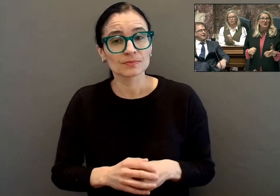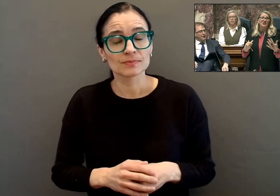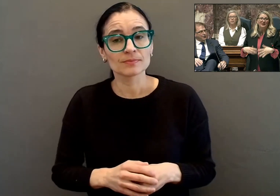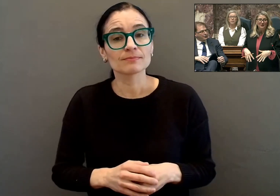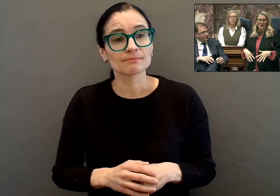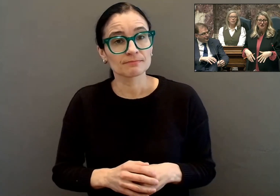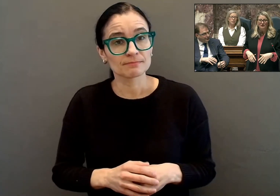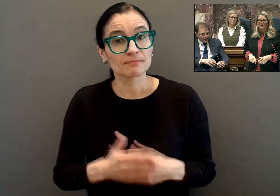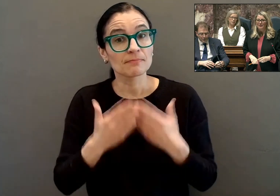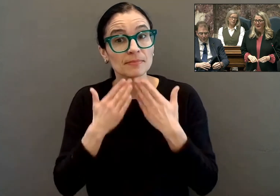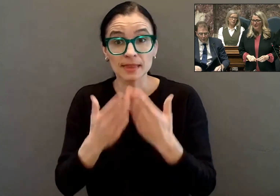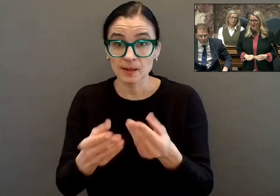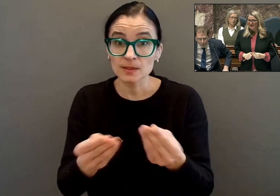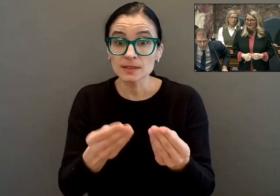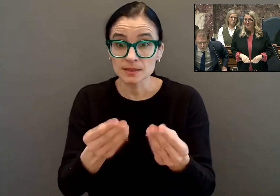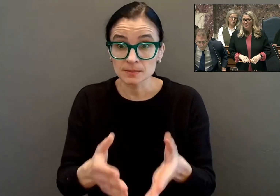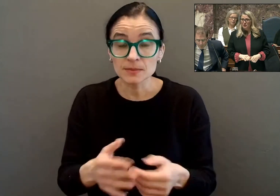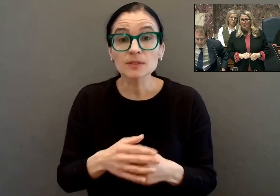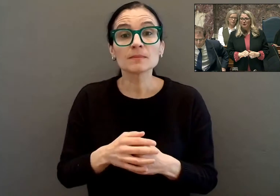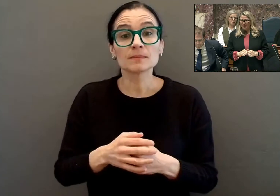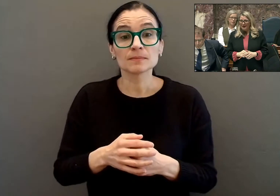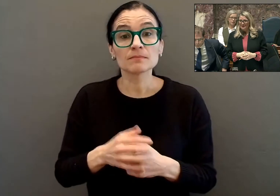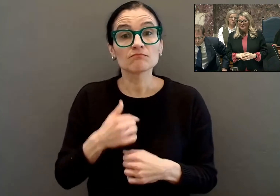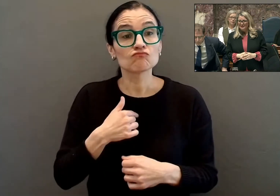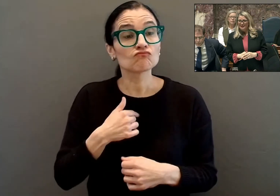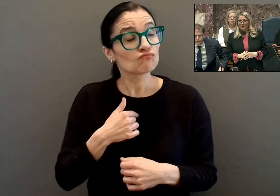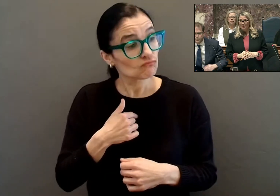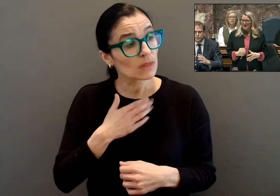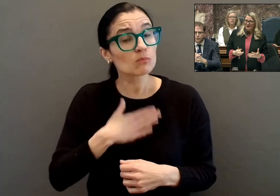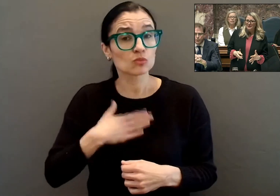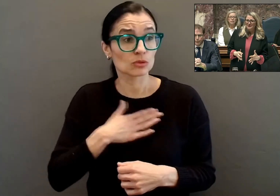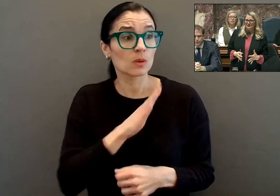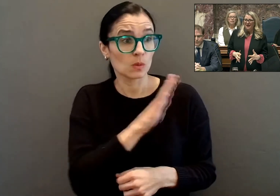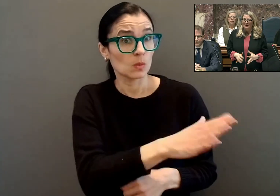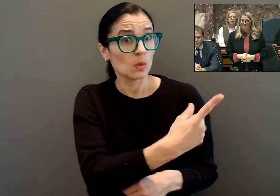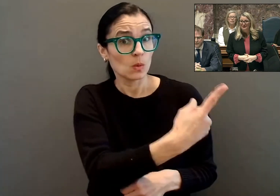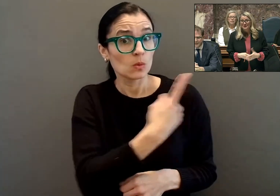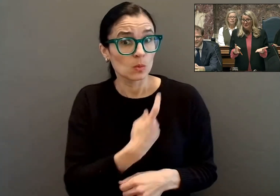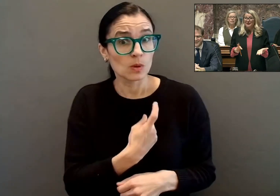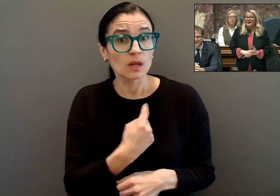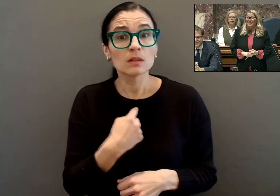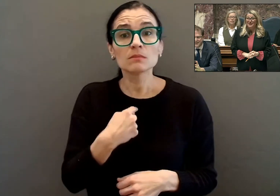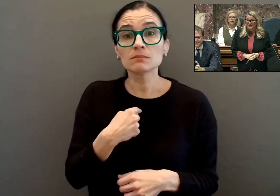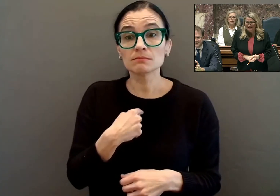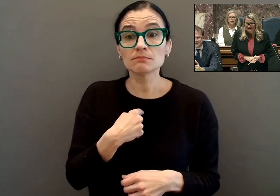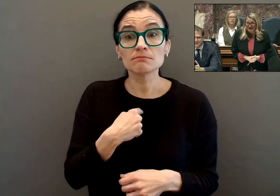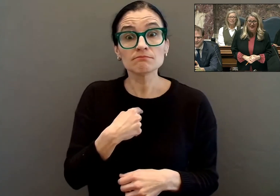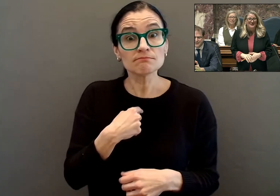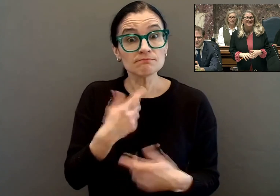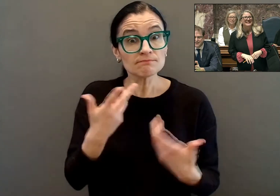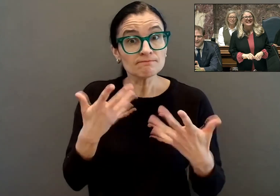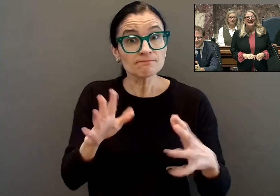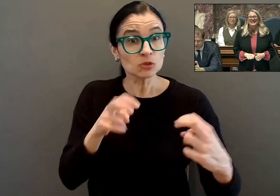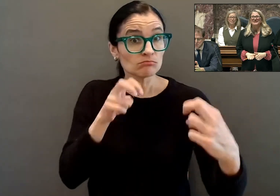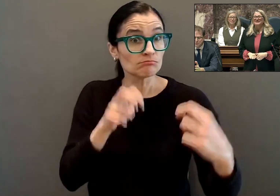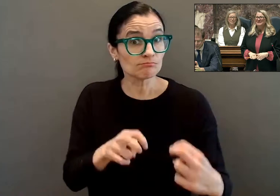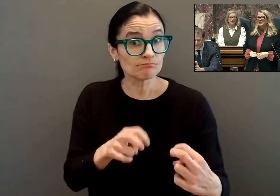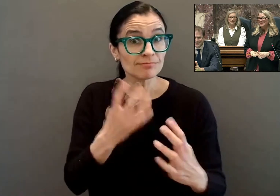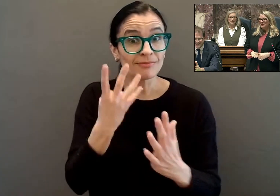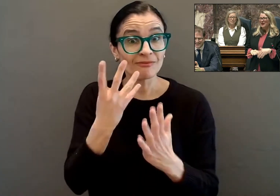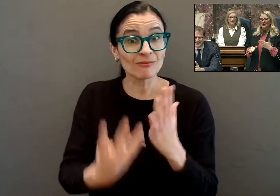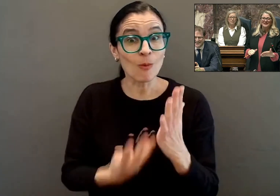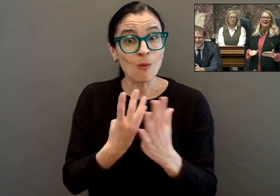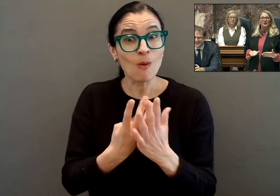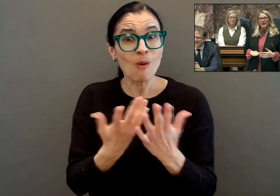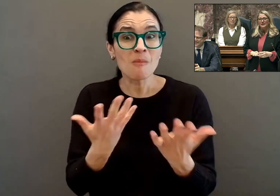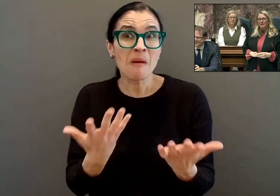I appreciate the question from the member, and we did enjoy 4 hours together. Maybe it was 5. It was so fun I lost track of time.